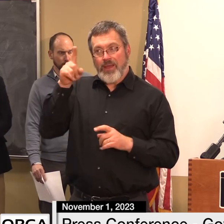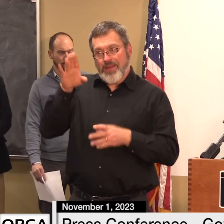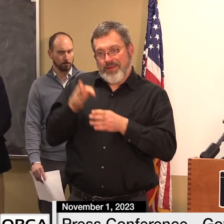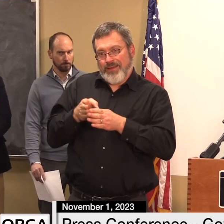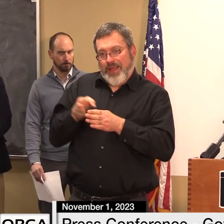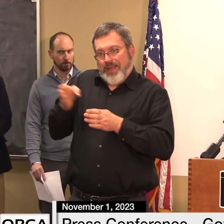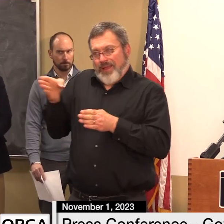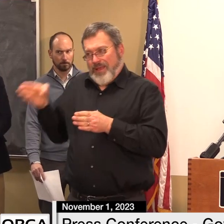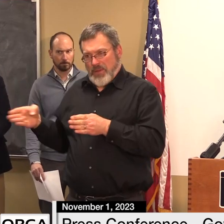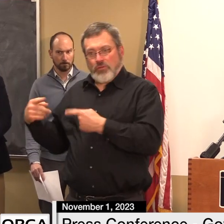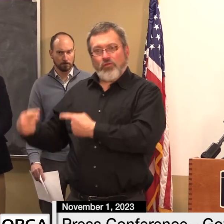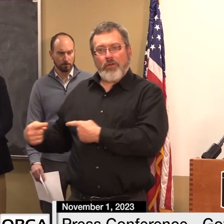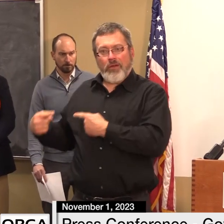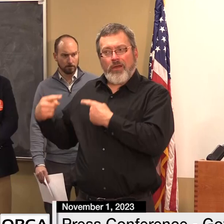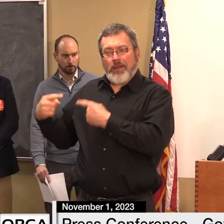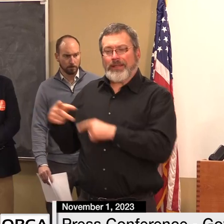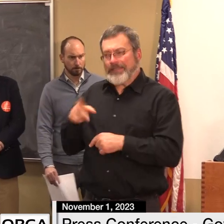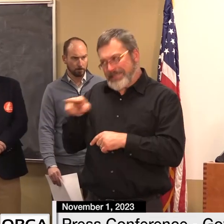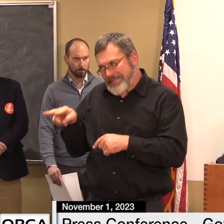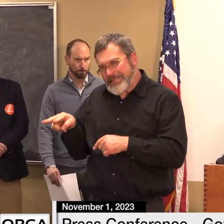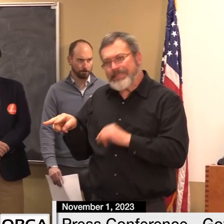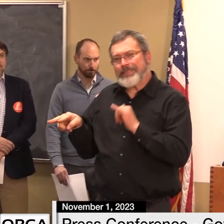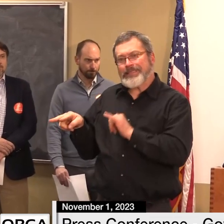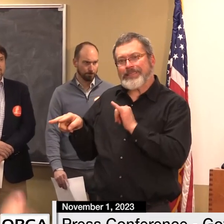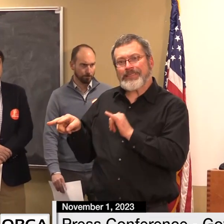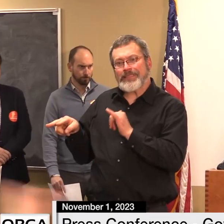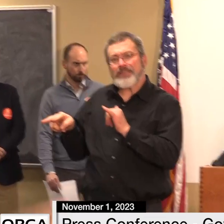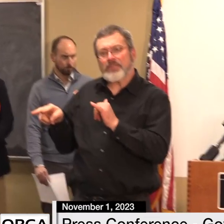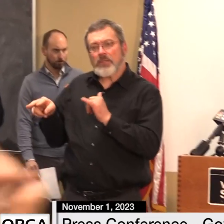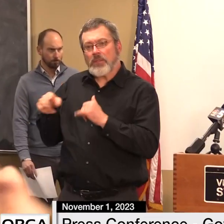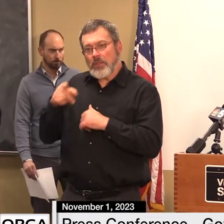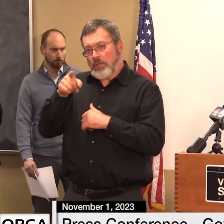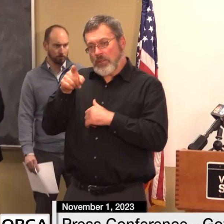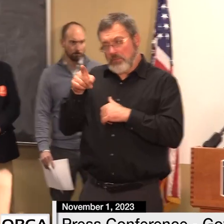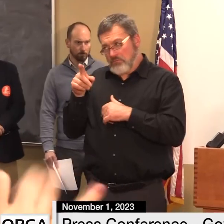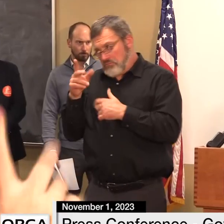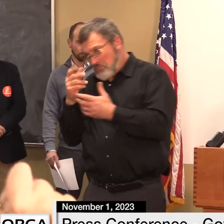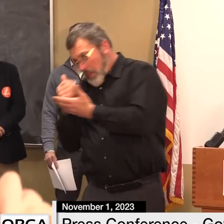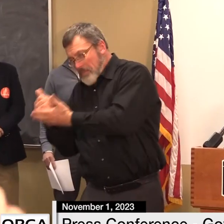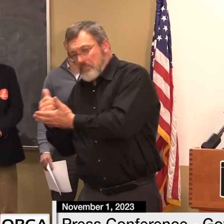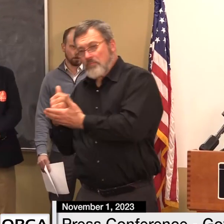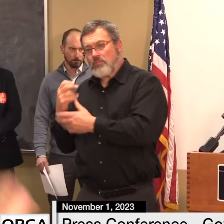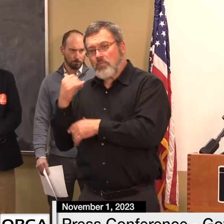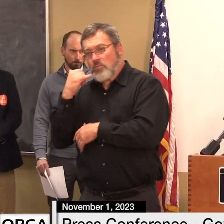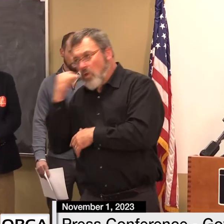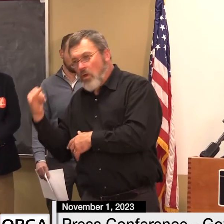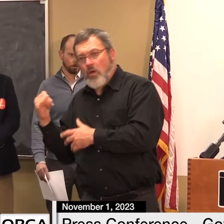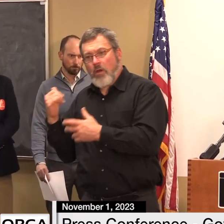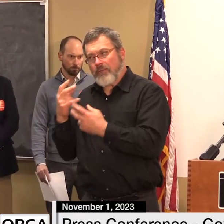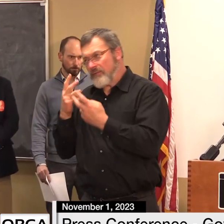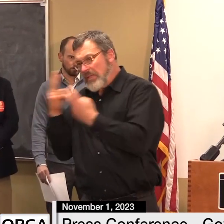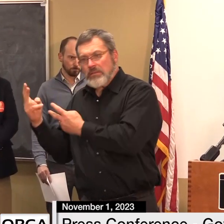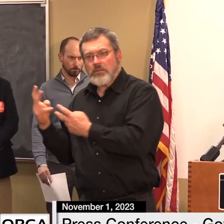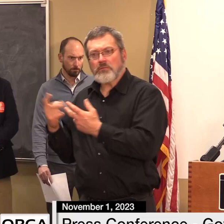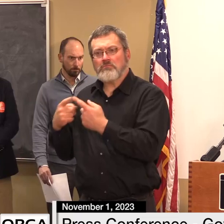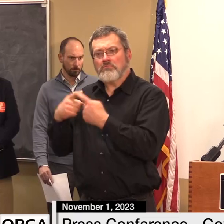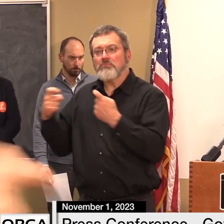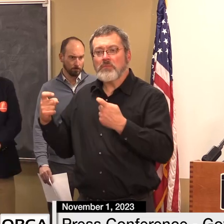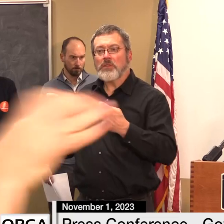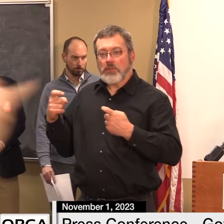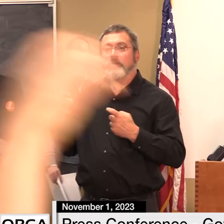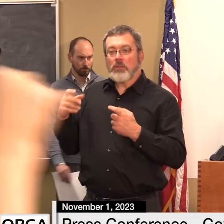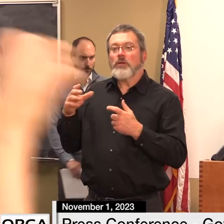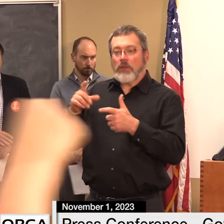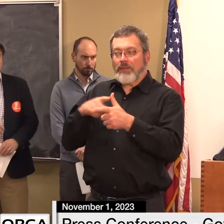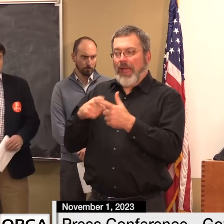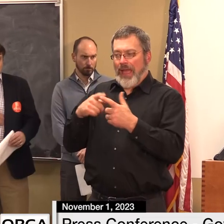struggling, and if you can take a few minutes to stop by, call or text to see if they need some help, I think we'll continue to find there are